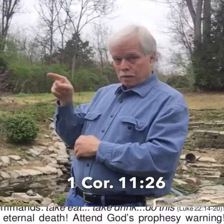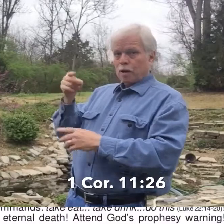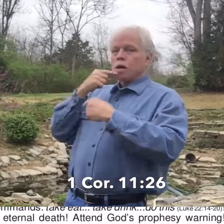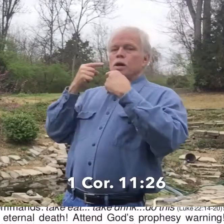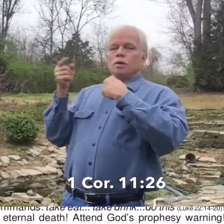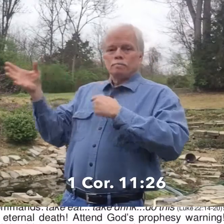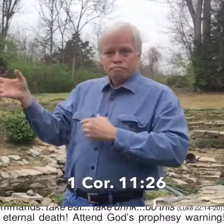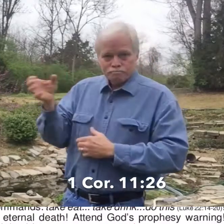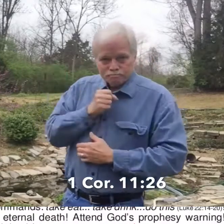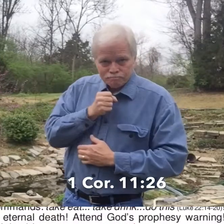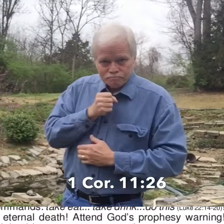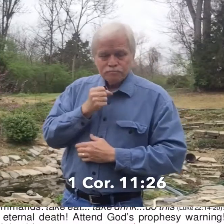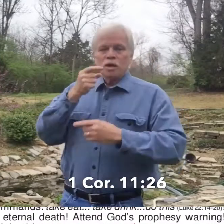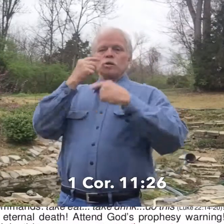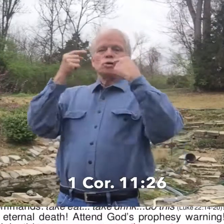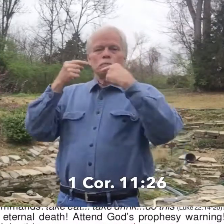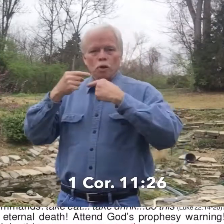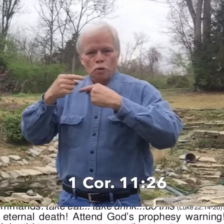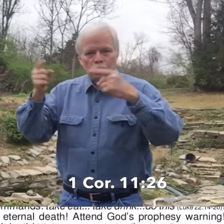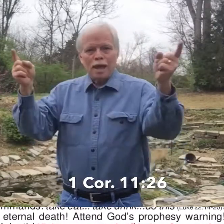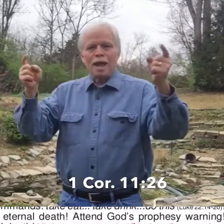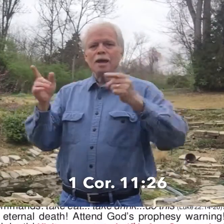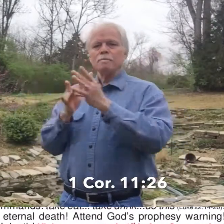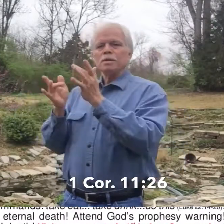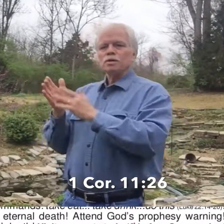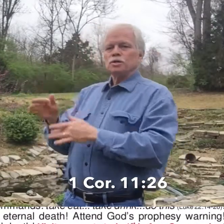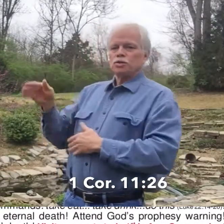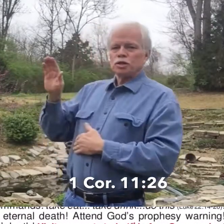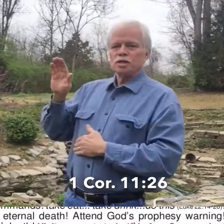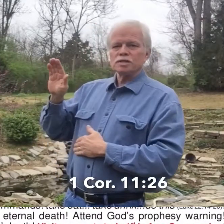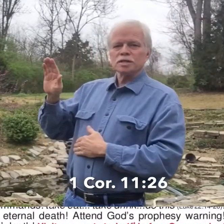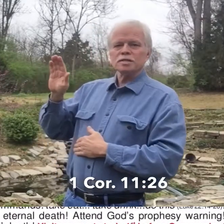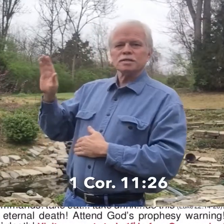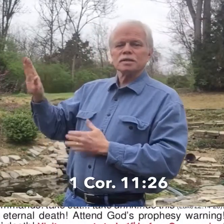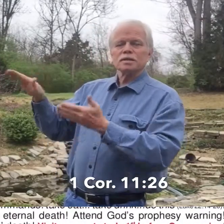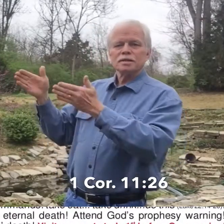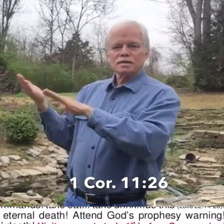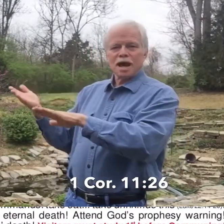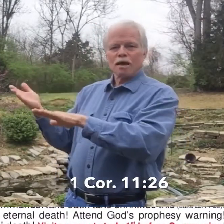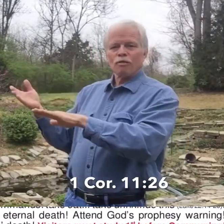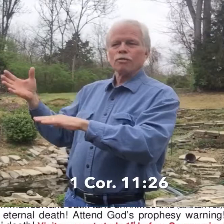to proclaim Jesus' death